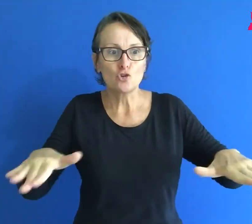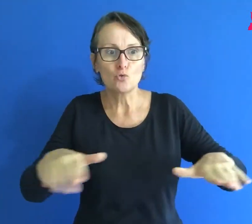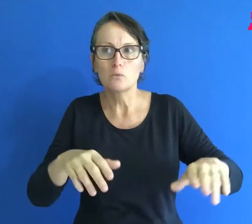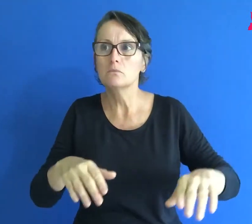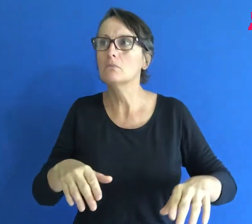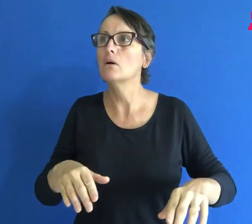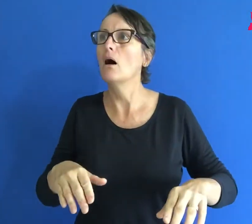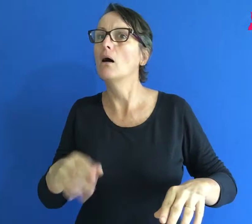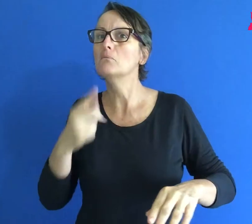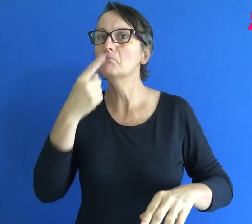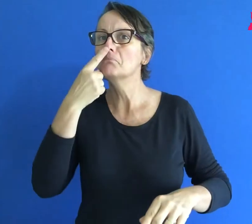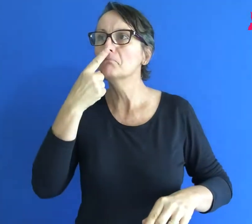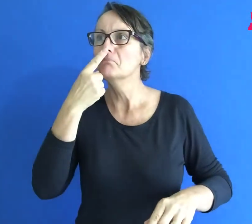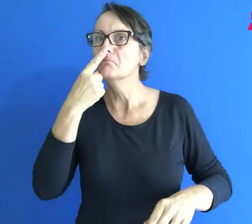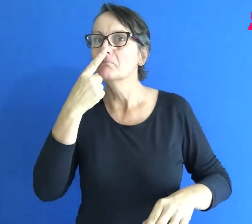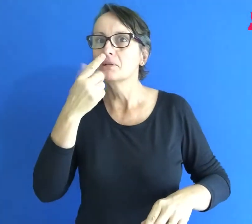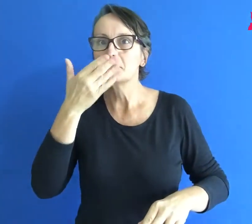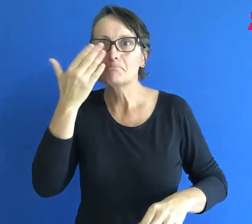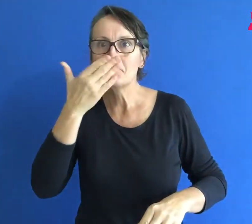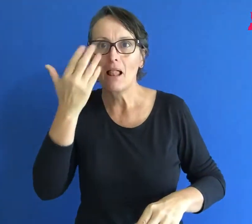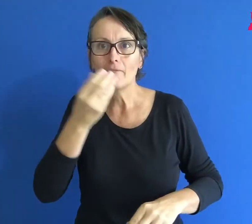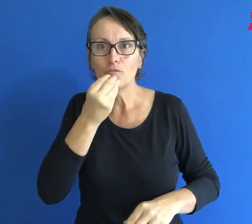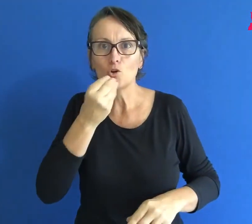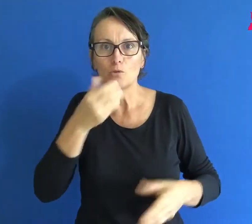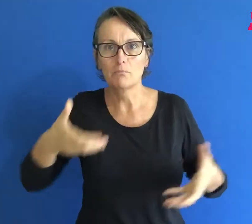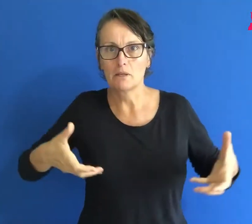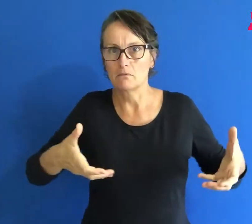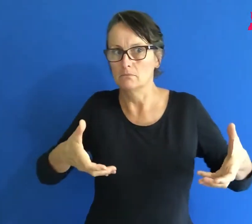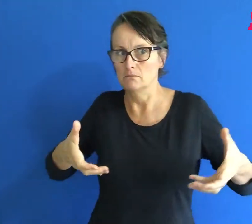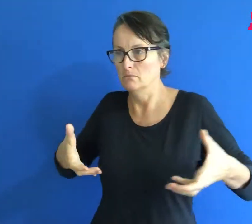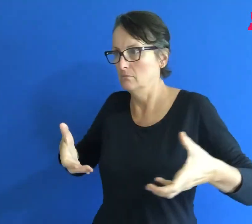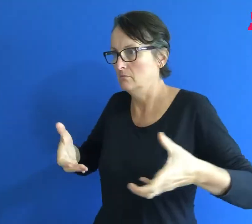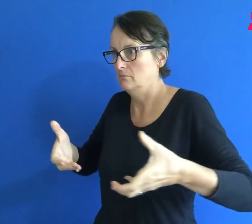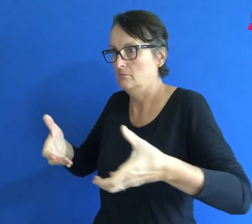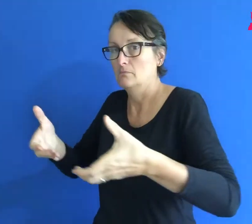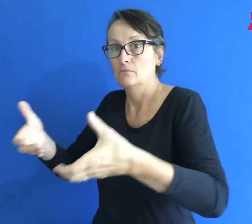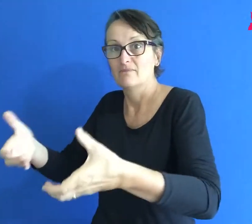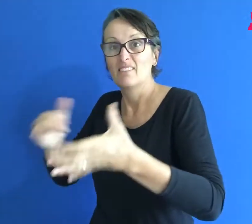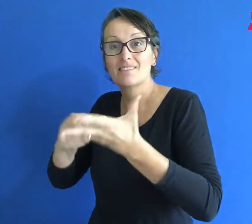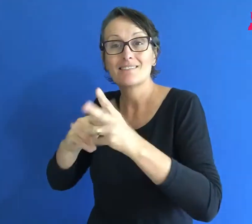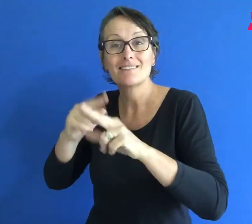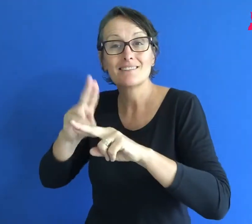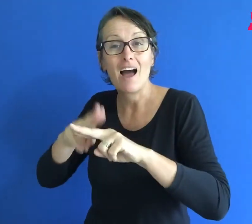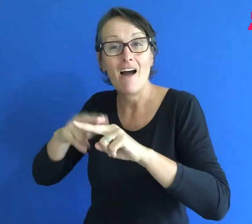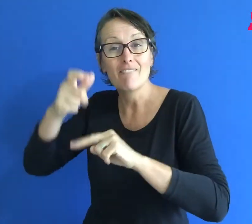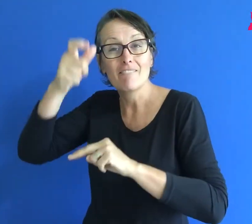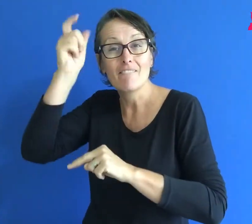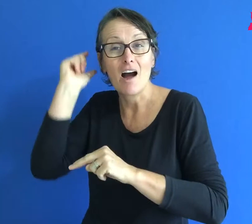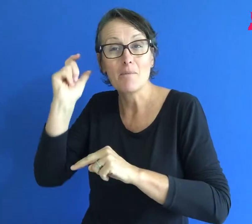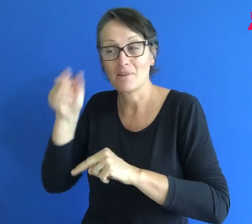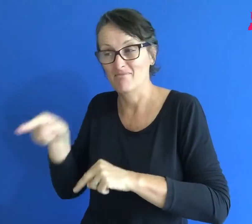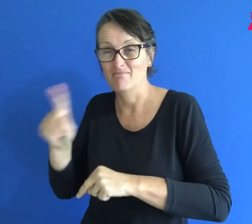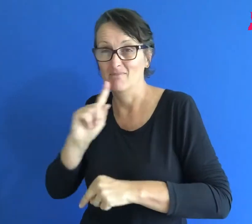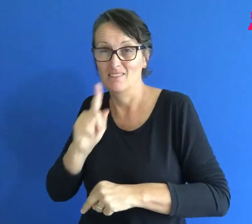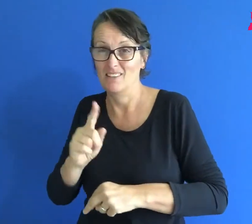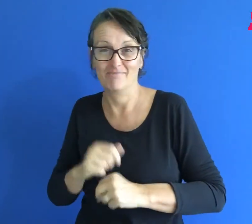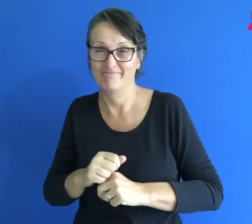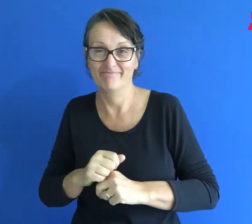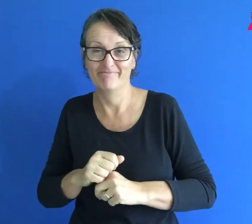smell. And I took it into the firefighter looking after the strike team, and he said, we can't